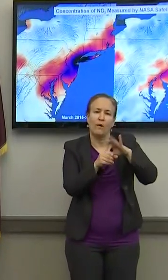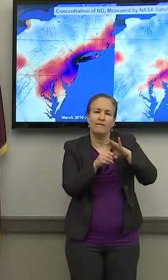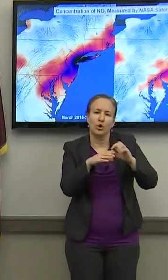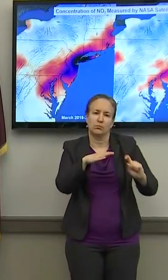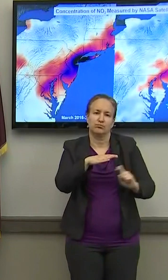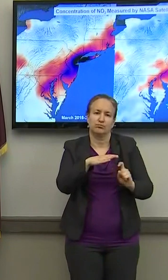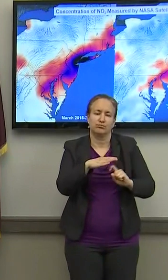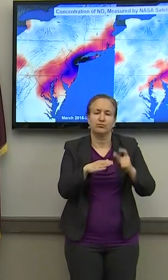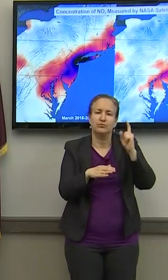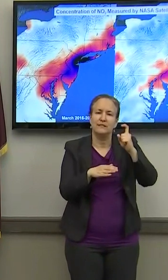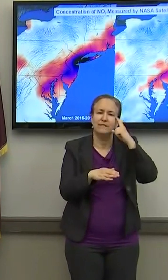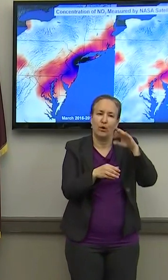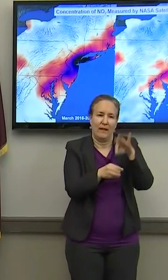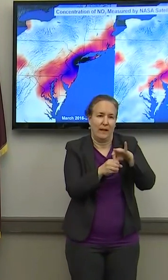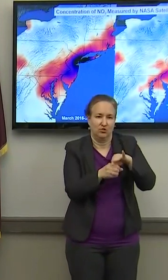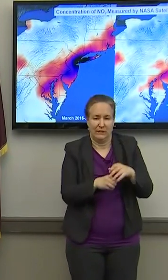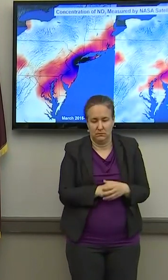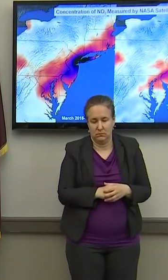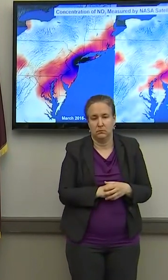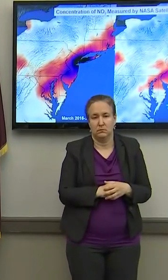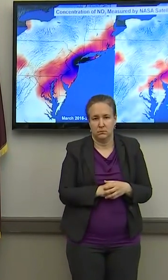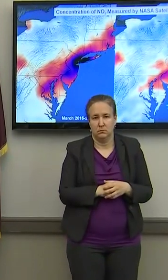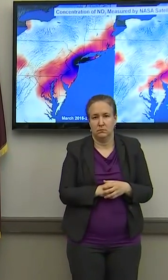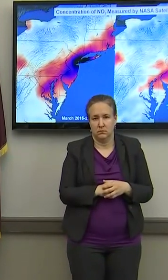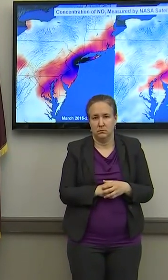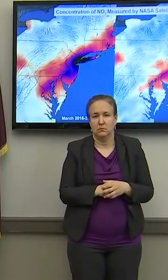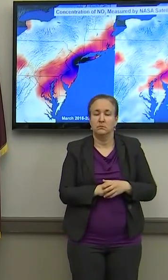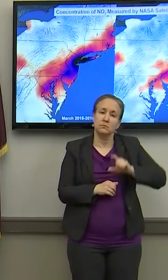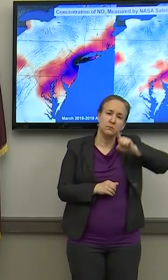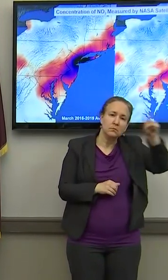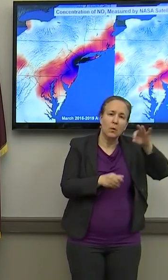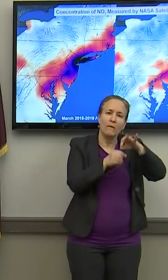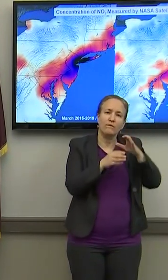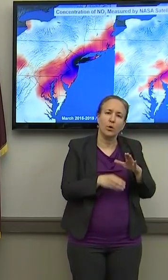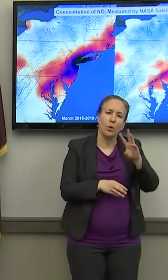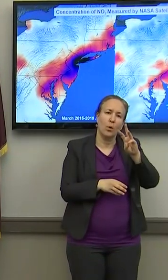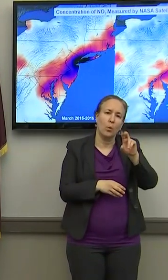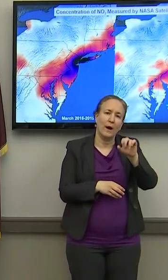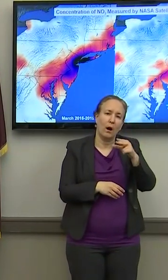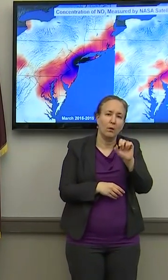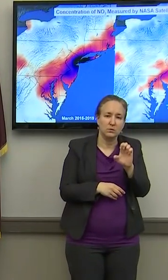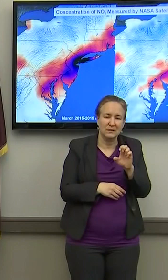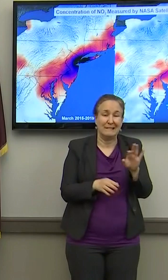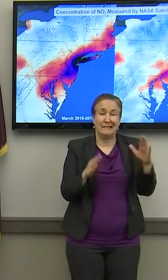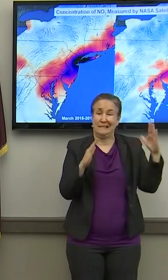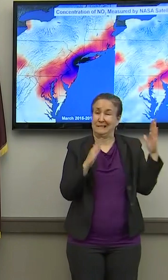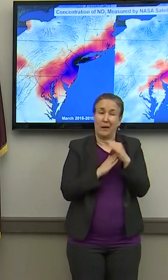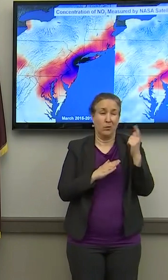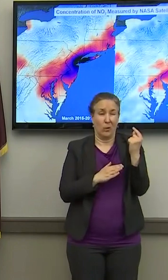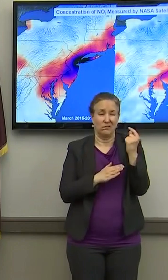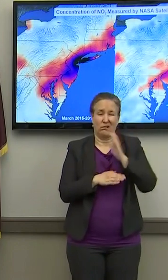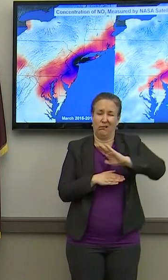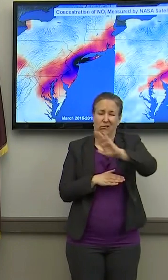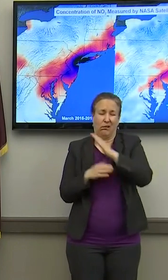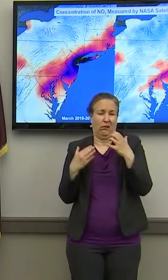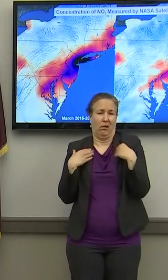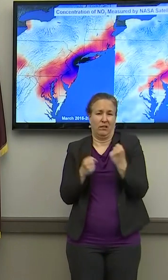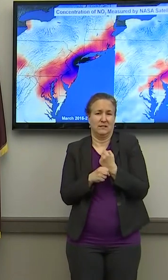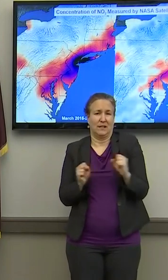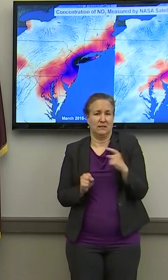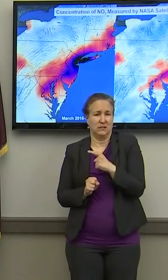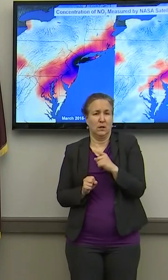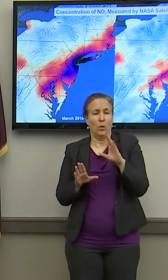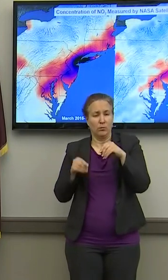scanners that we need for the election. They will be at our voters' warehouse. Their health and safety is paramount to us. They will be